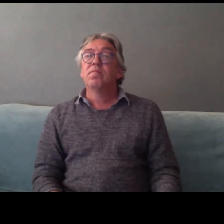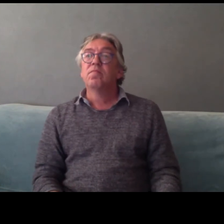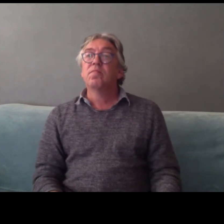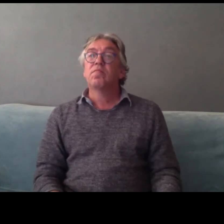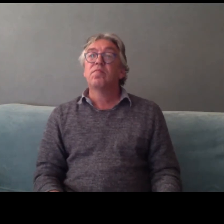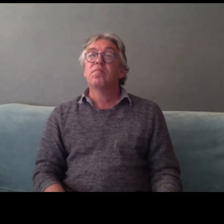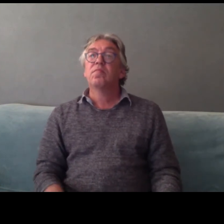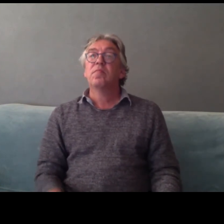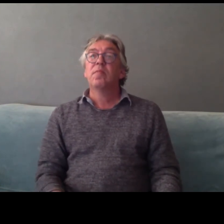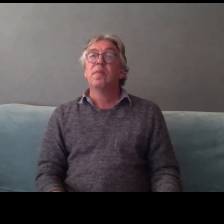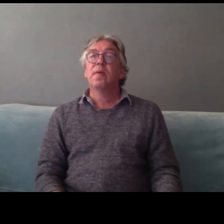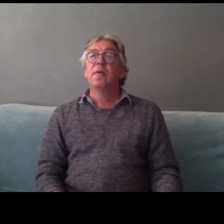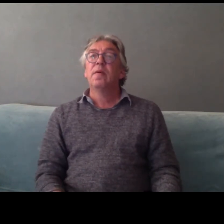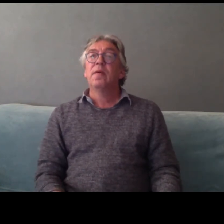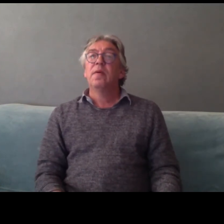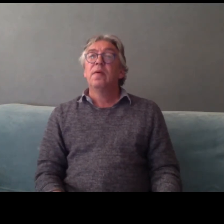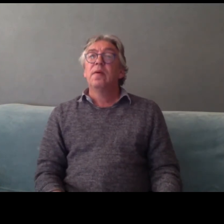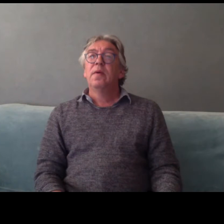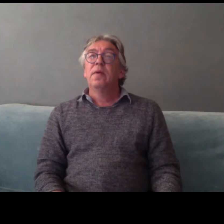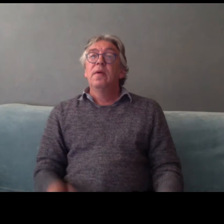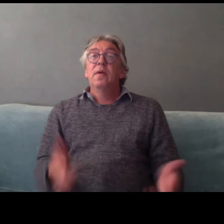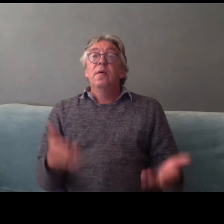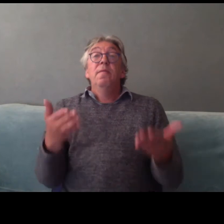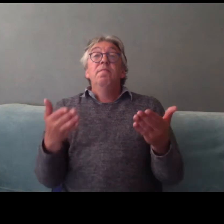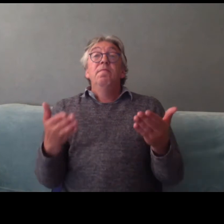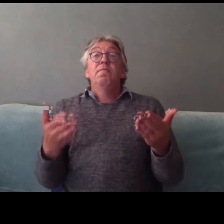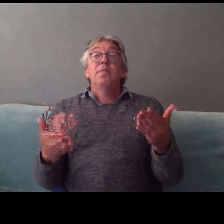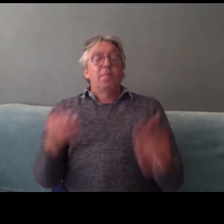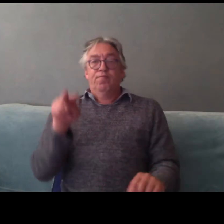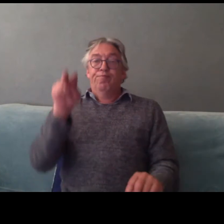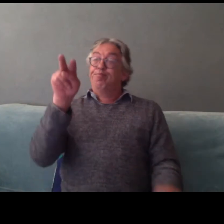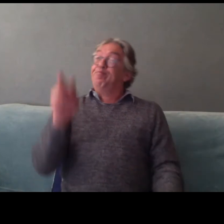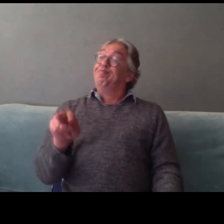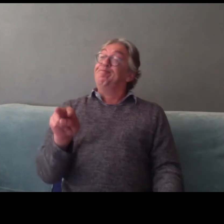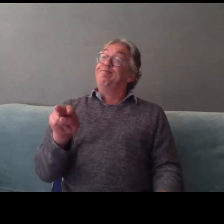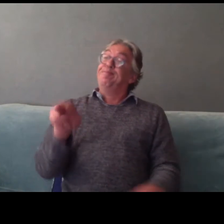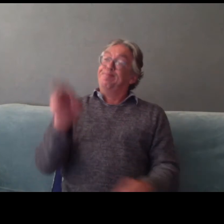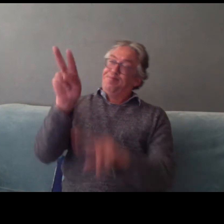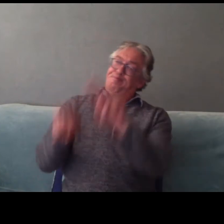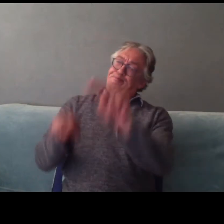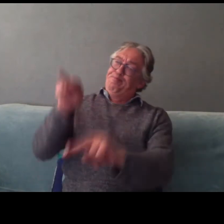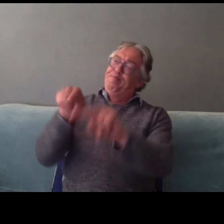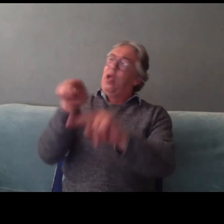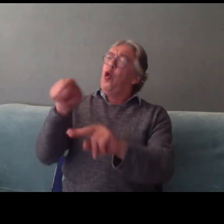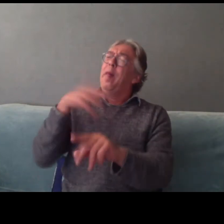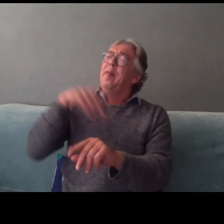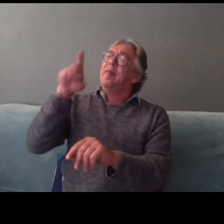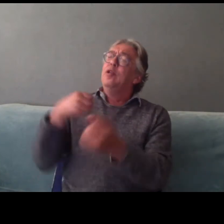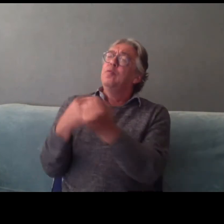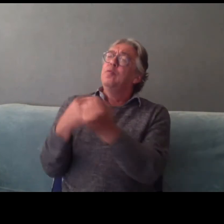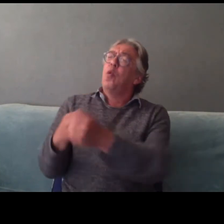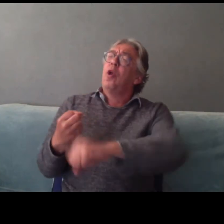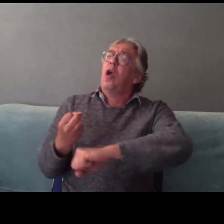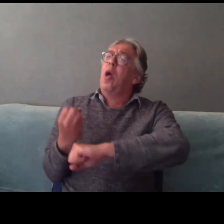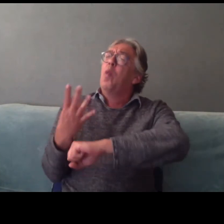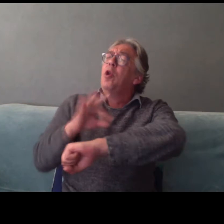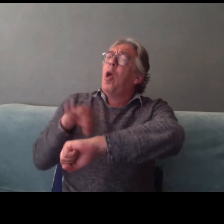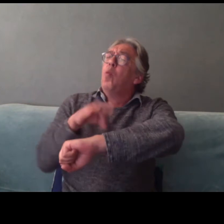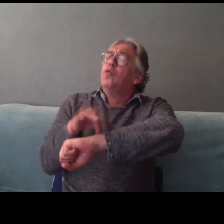need? And one person might need 12 hours, somebody else might need 30 hours. But based on